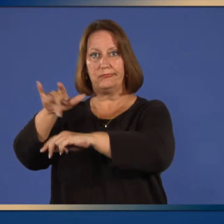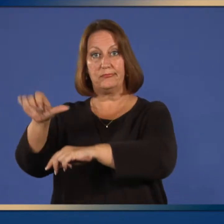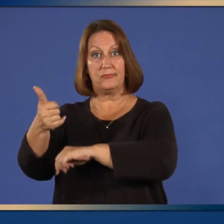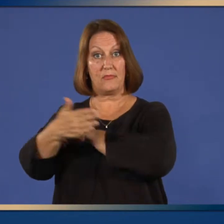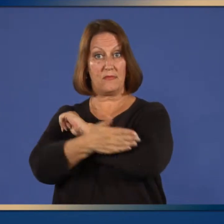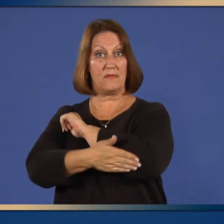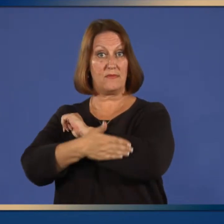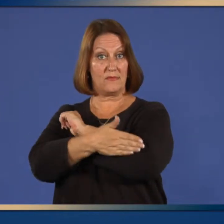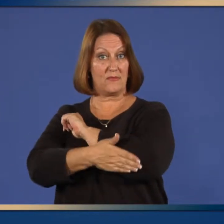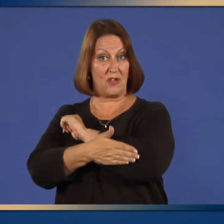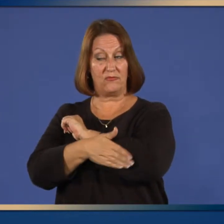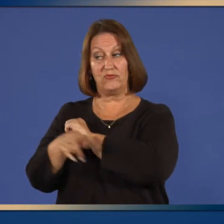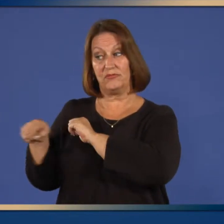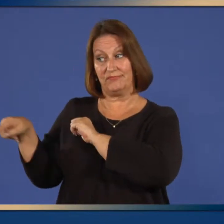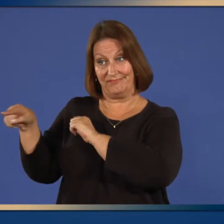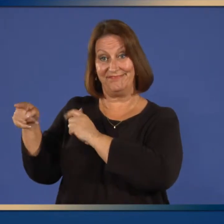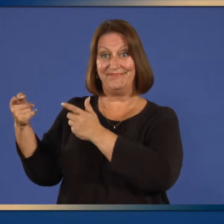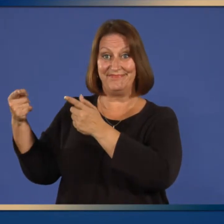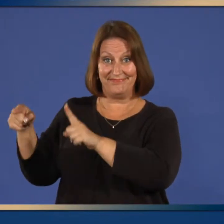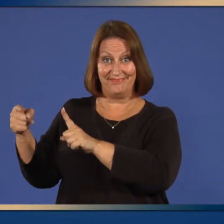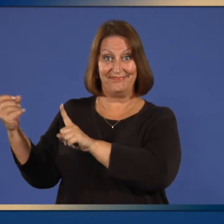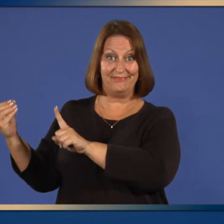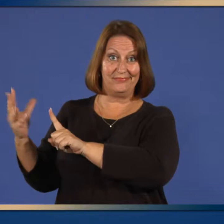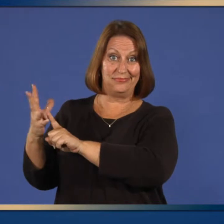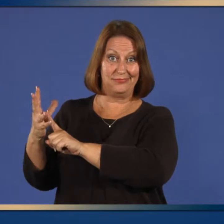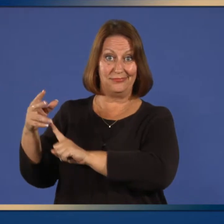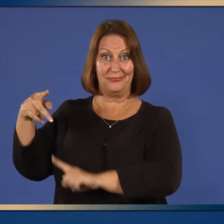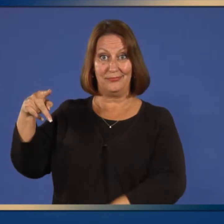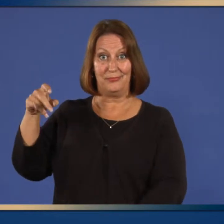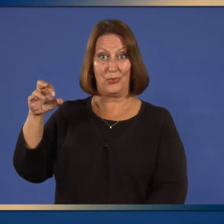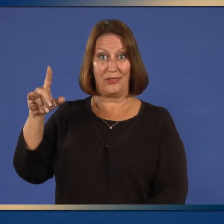areas, and immediate protection is needed.